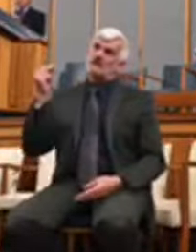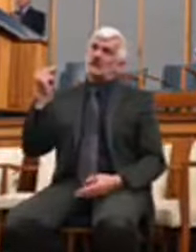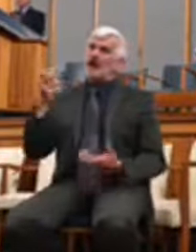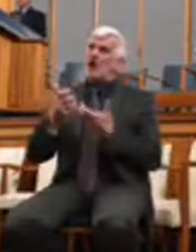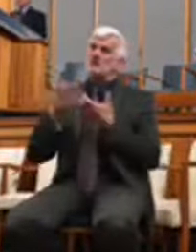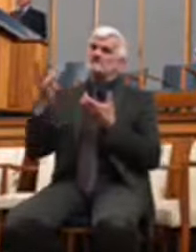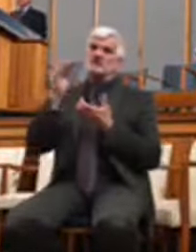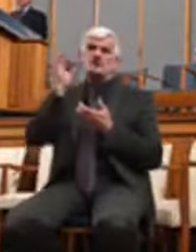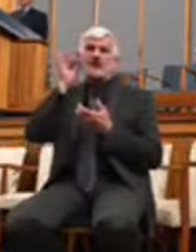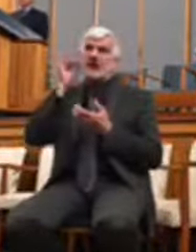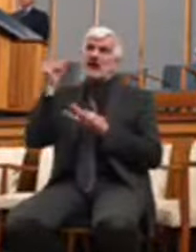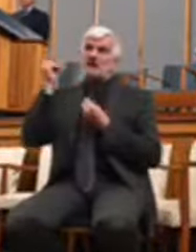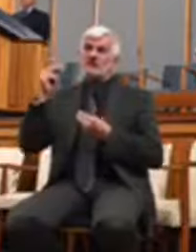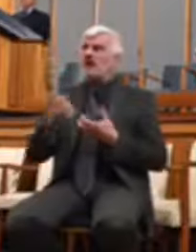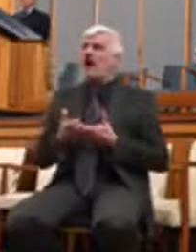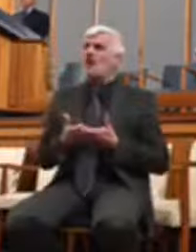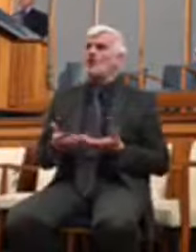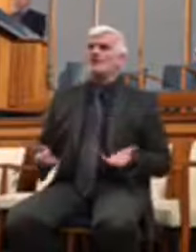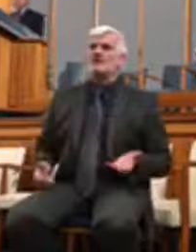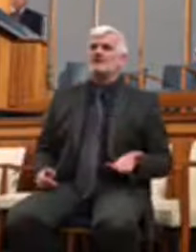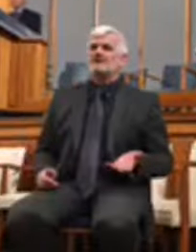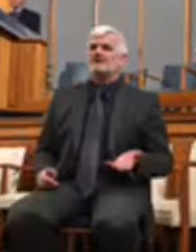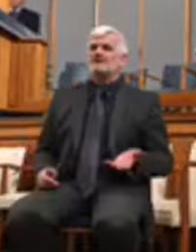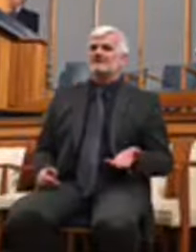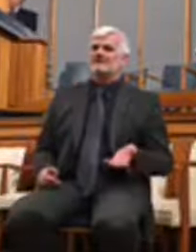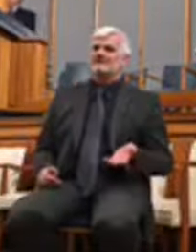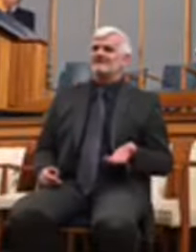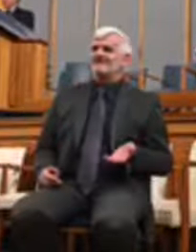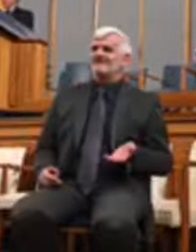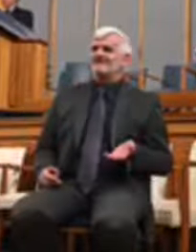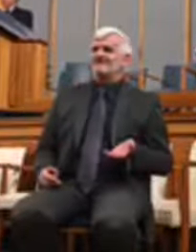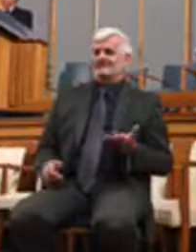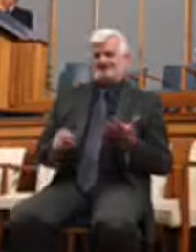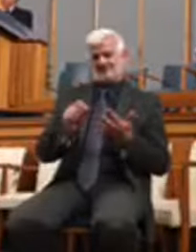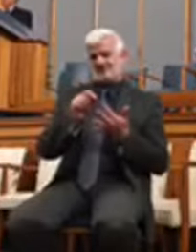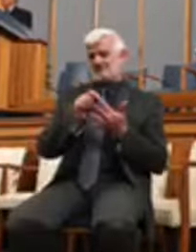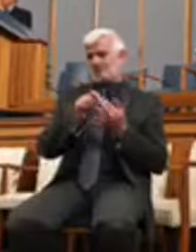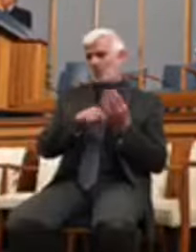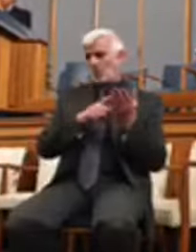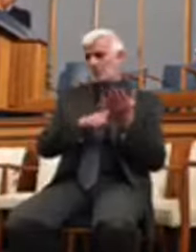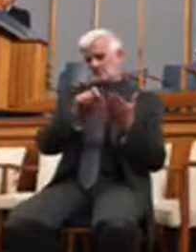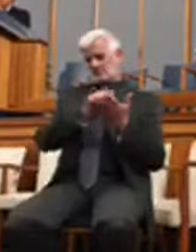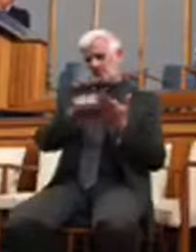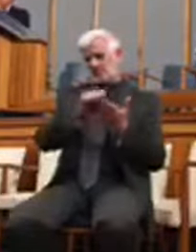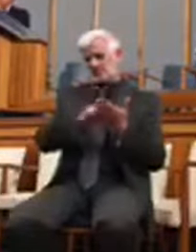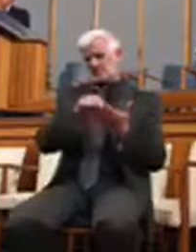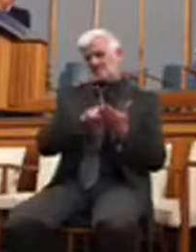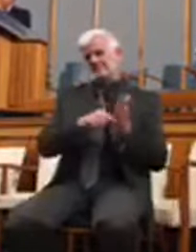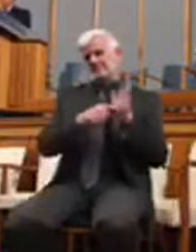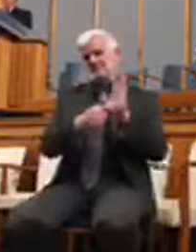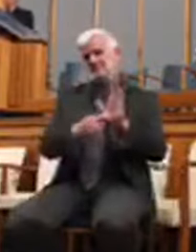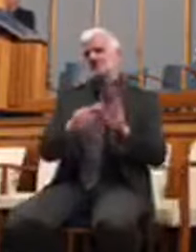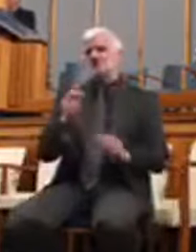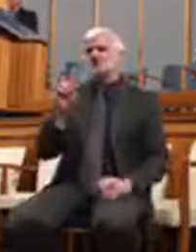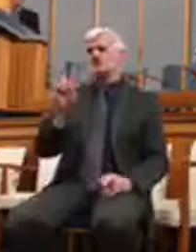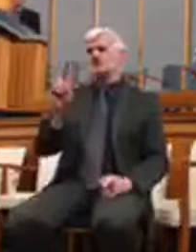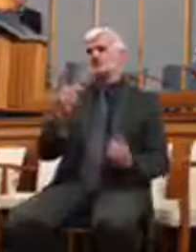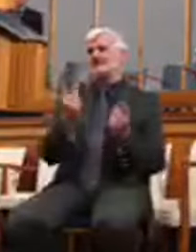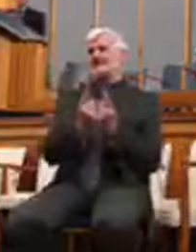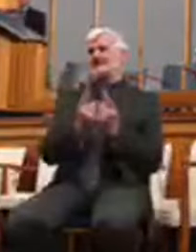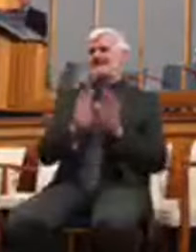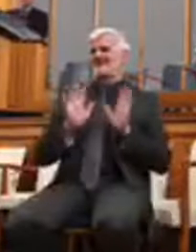could that happen? Very simple. Paul is giving us these two things. If